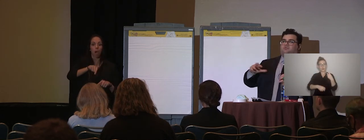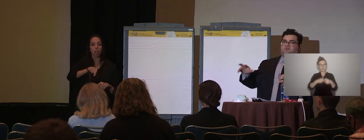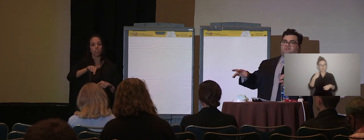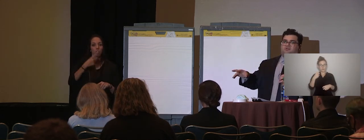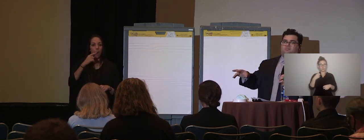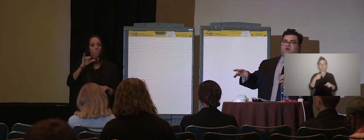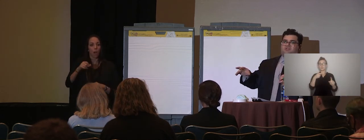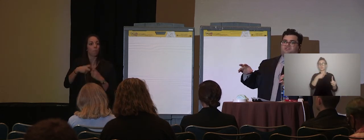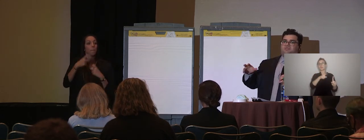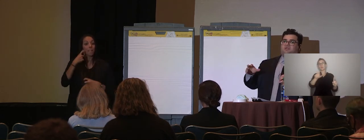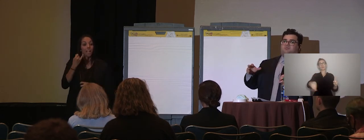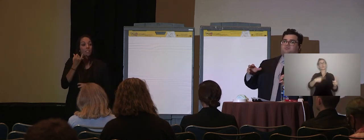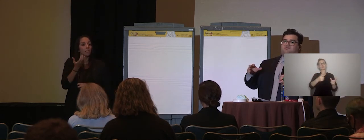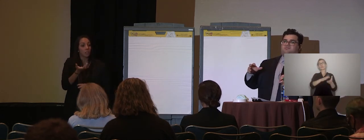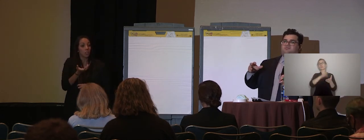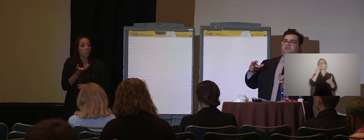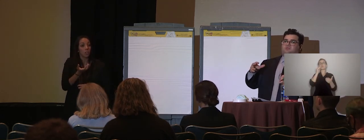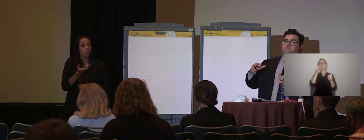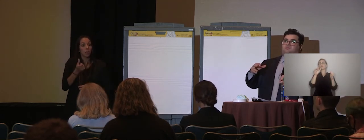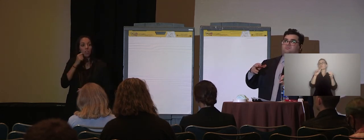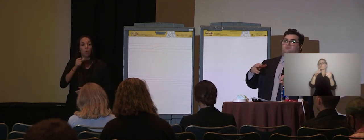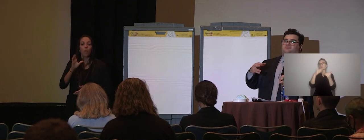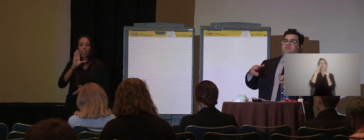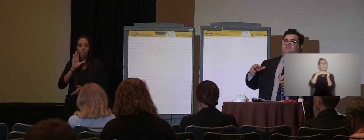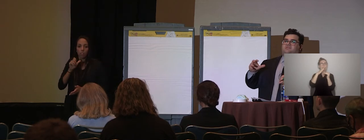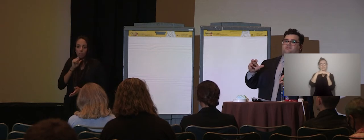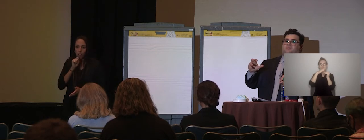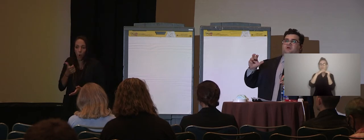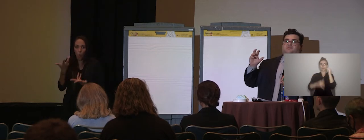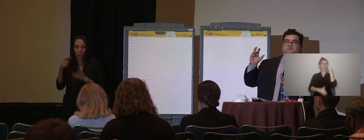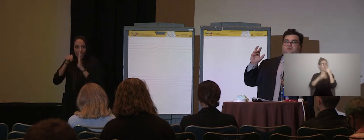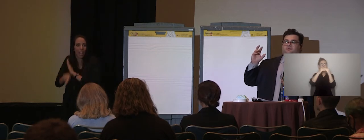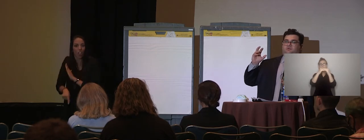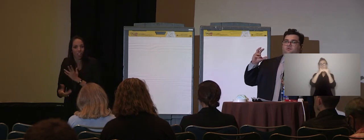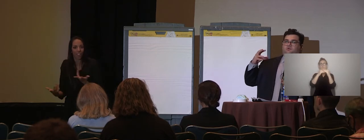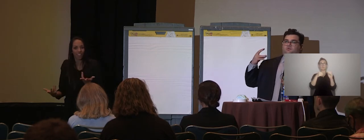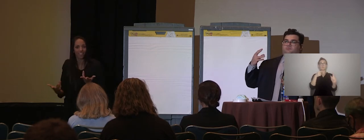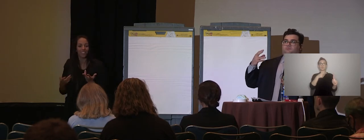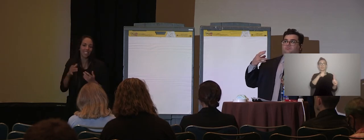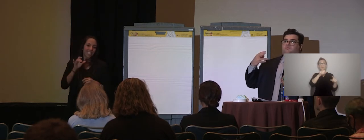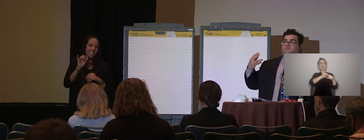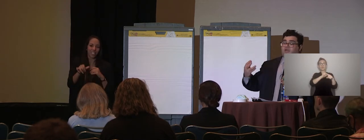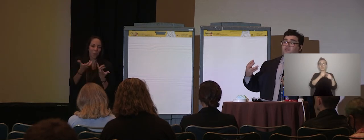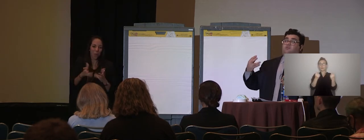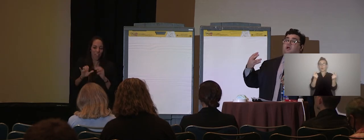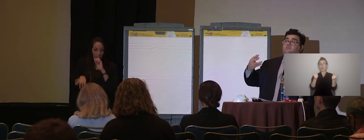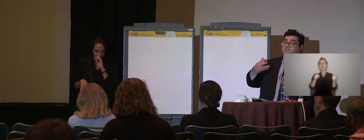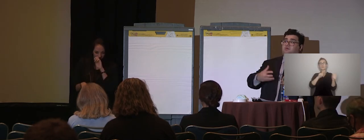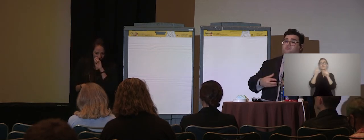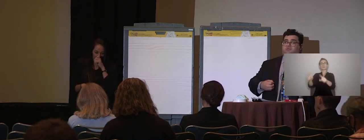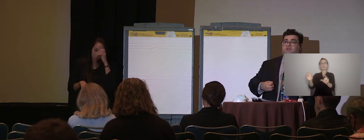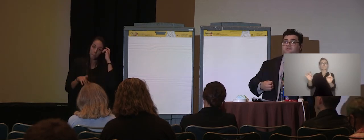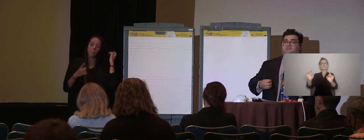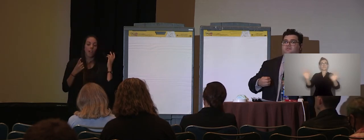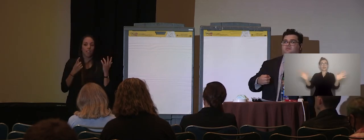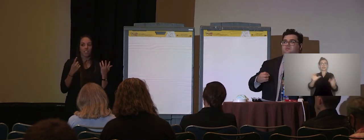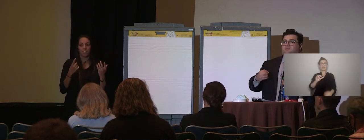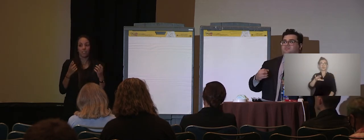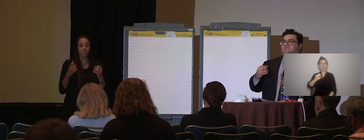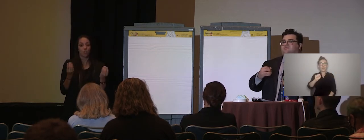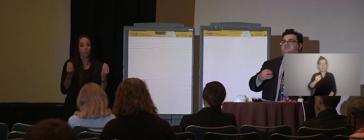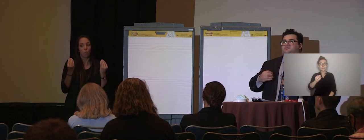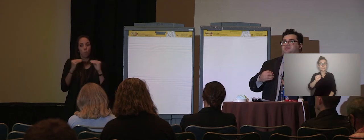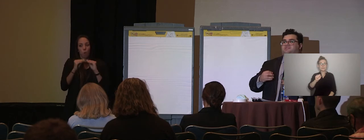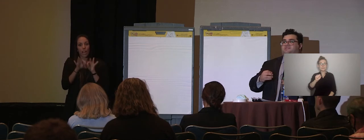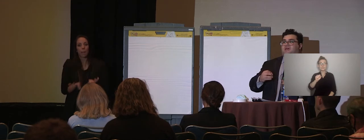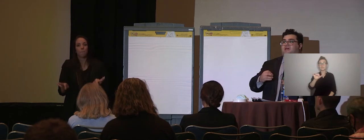only learn so much, and they're trained to respond to violent crimes and other things. But